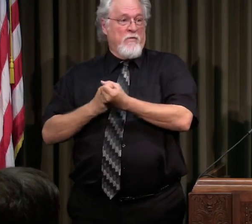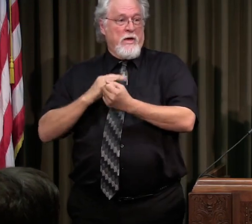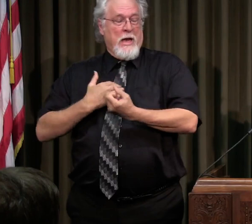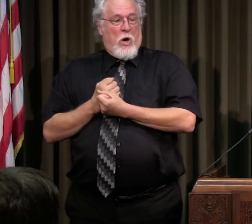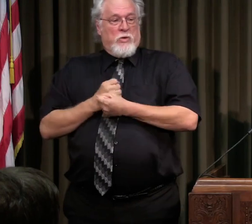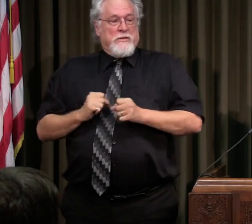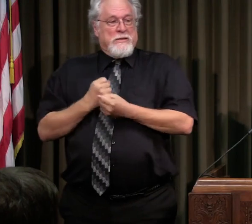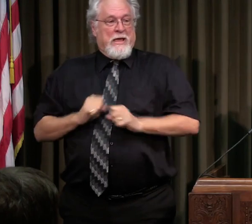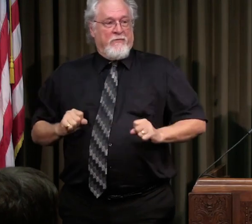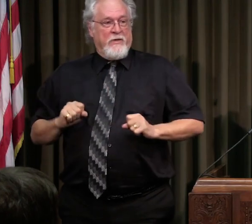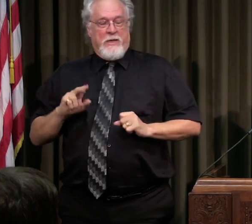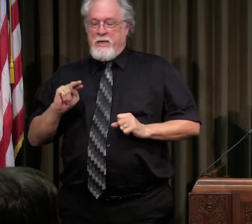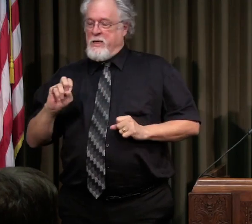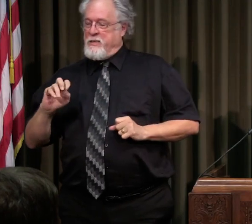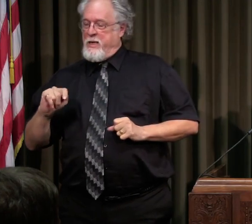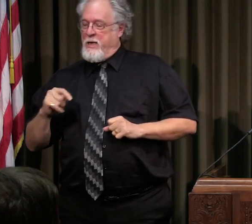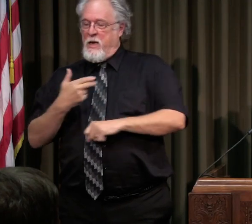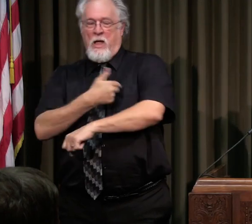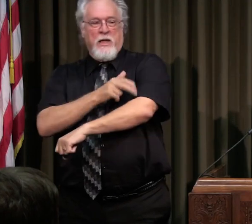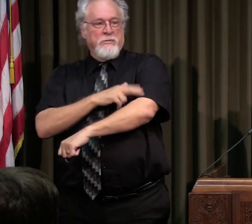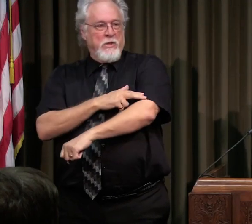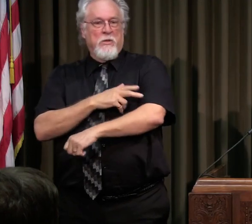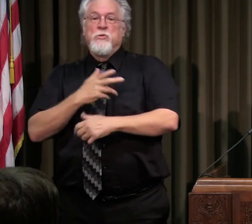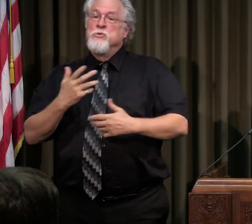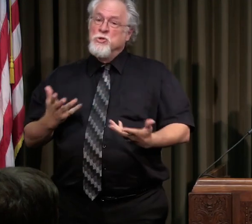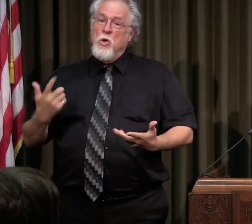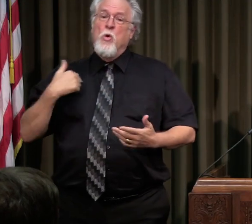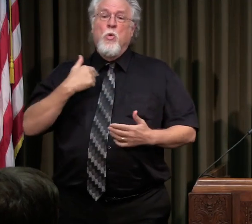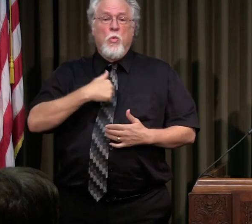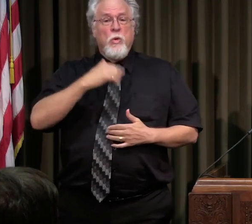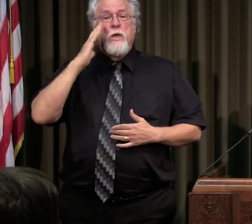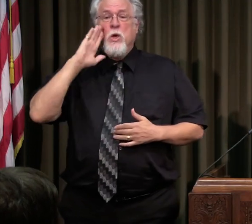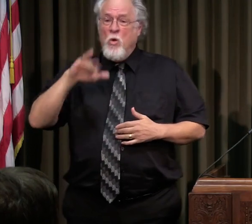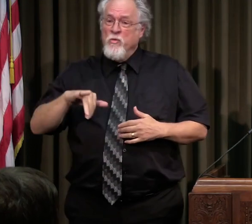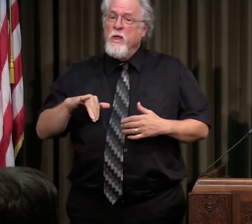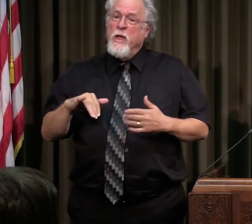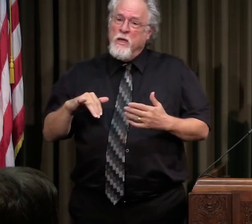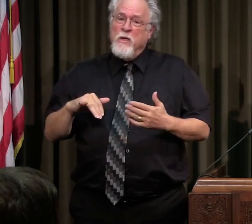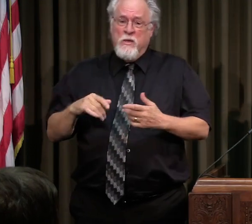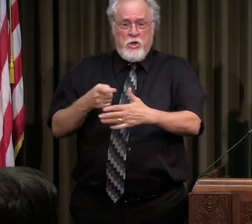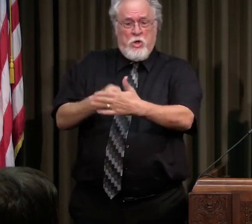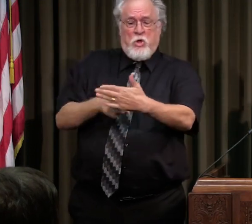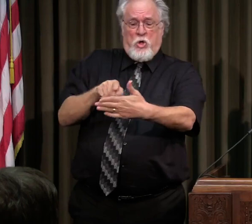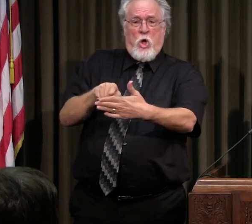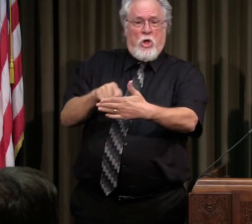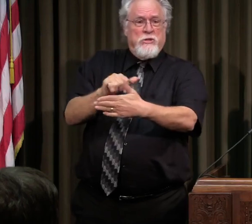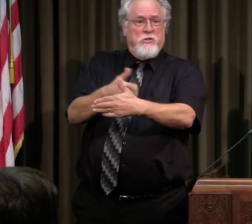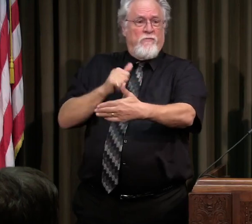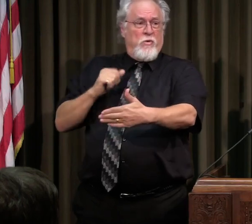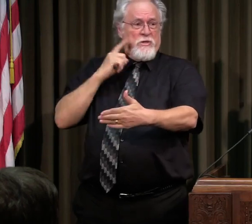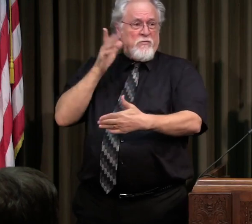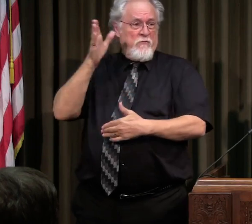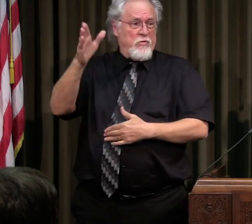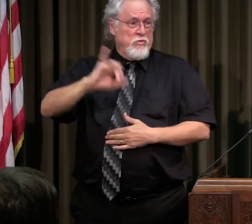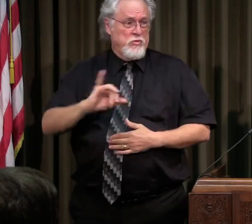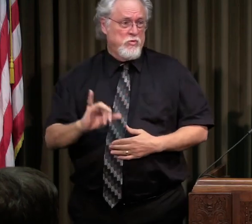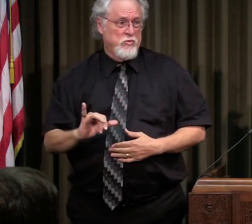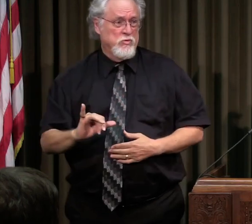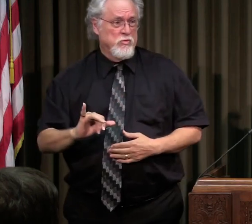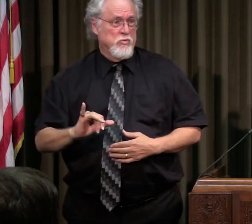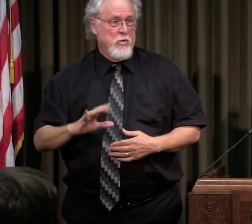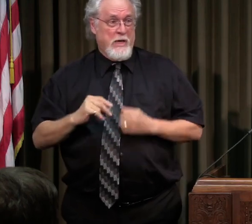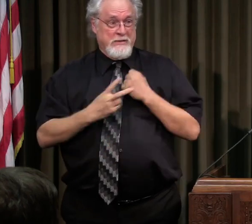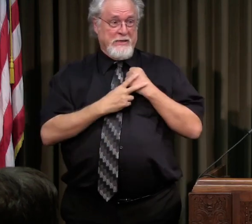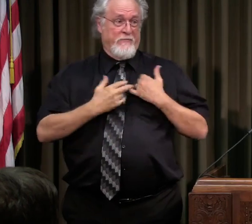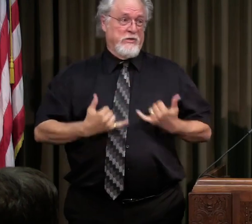net hospitals. And so we know that it's about cost avoidance in the future as well as savings